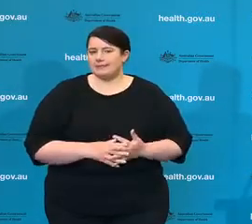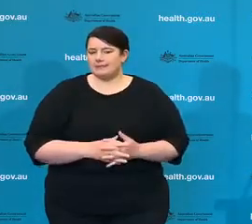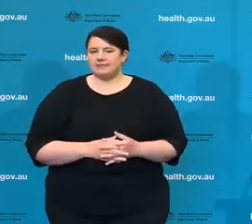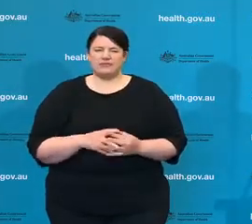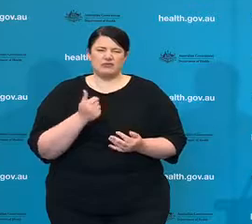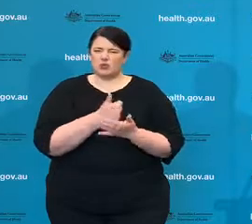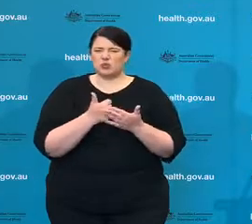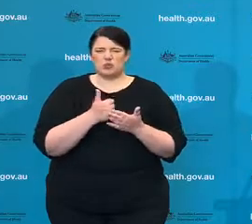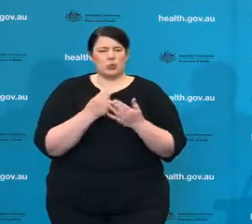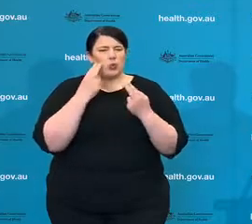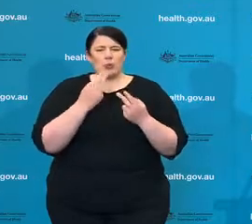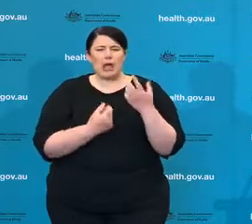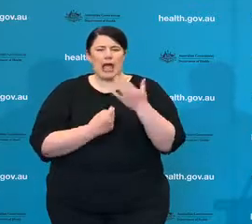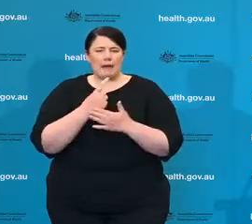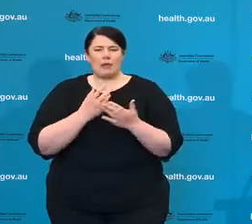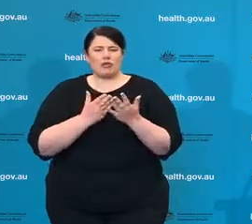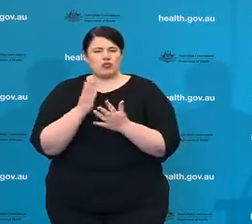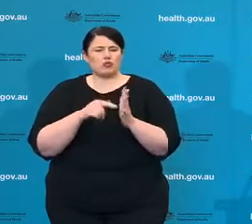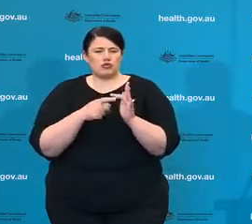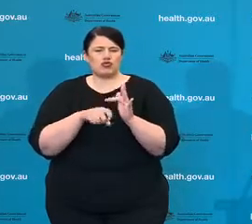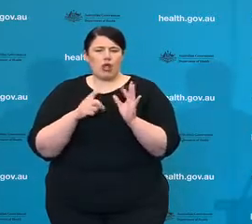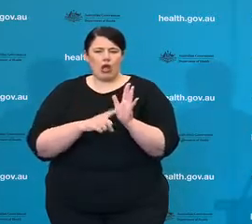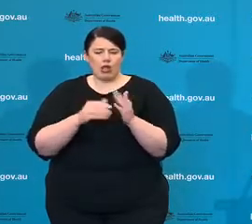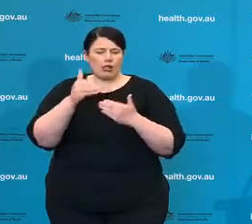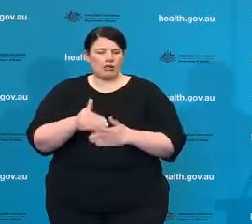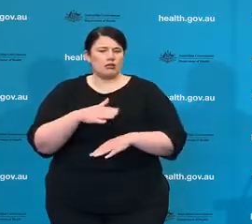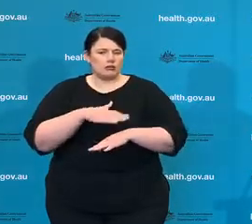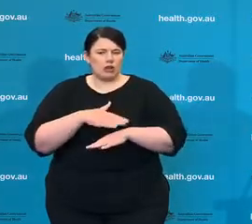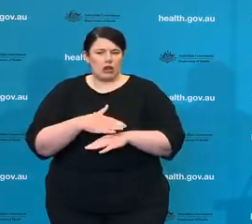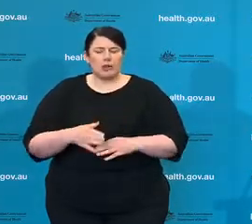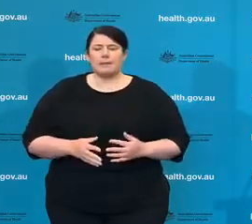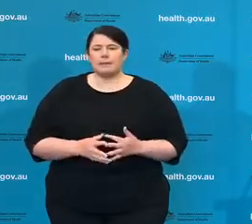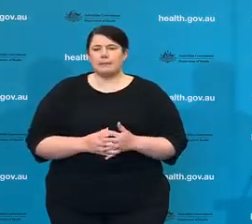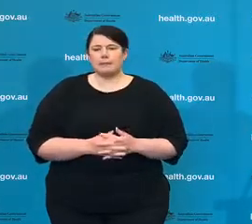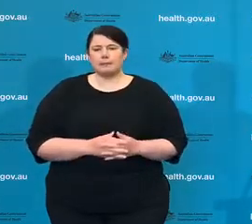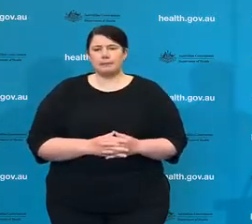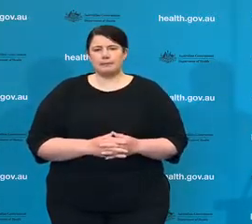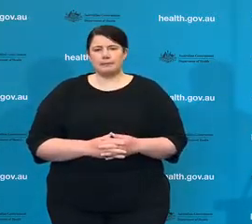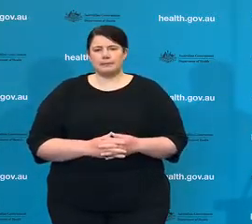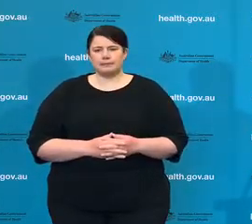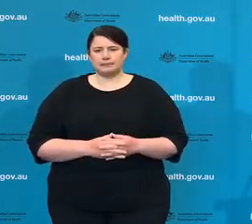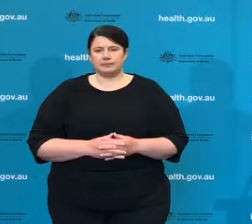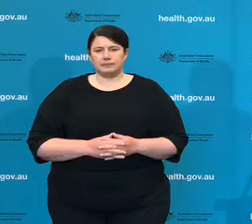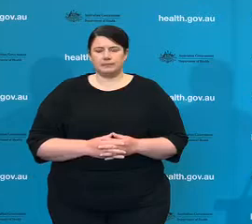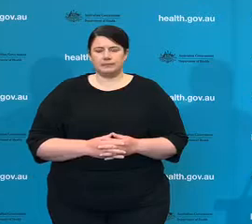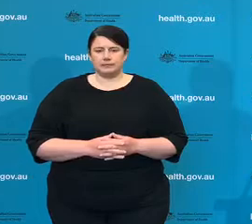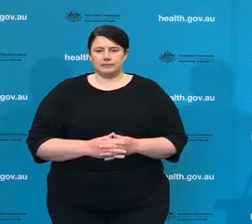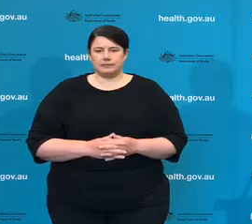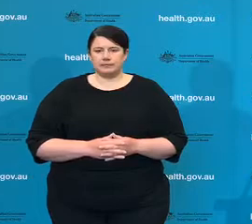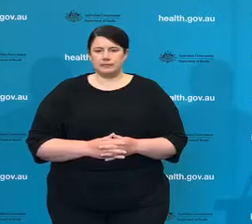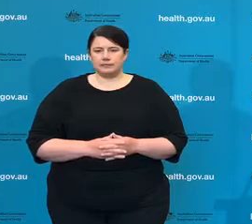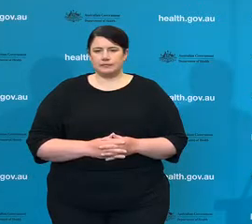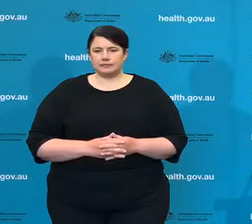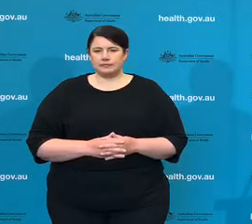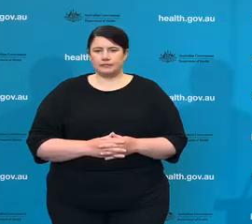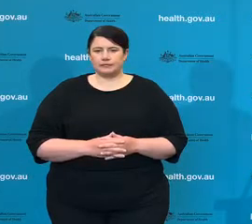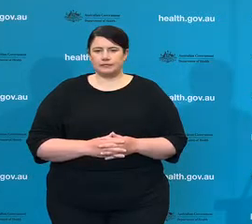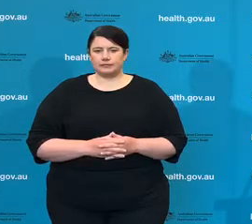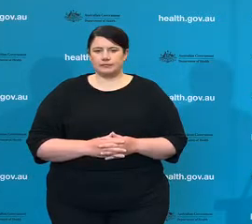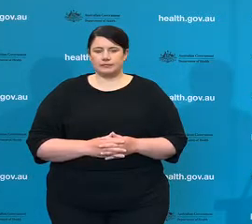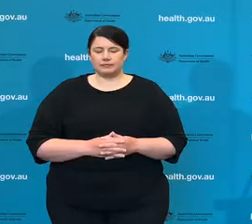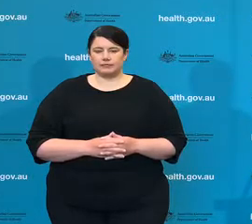trials. So I think the rhetoric, if you will, needs to be that this is a really